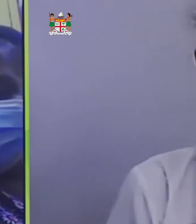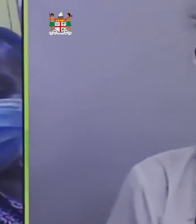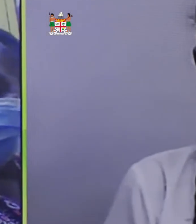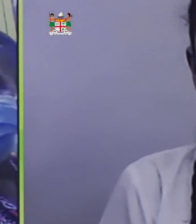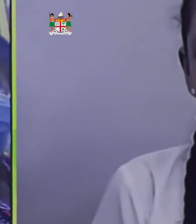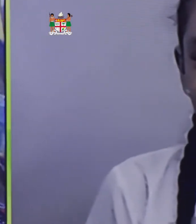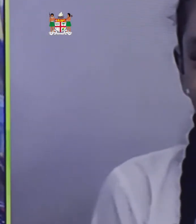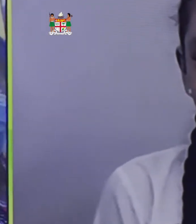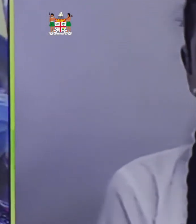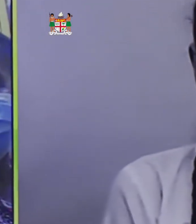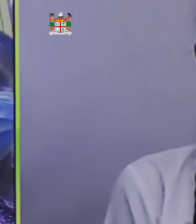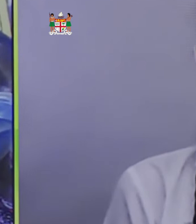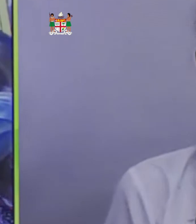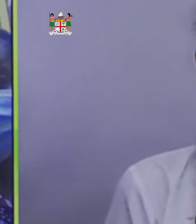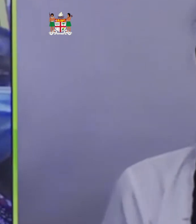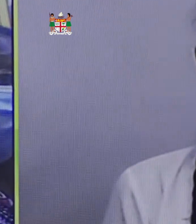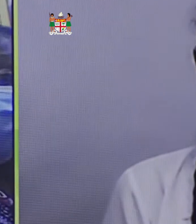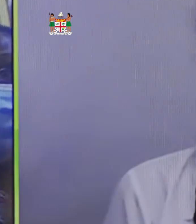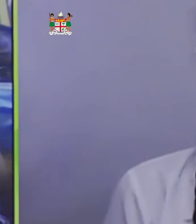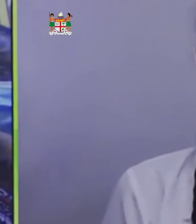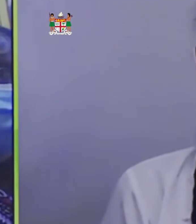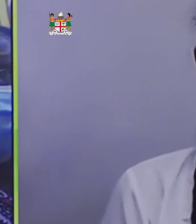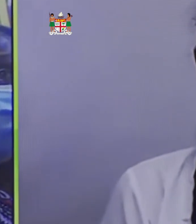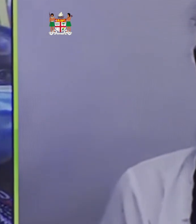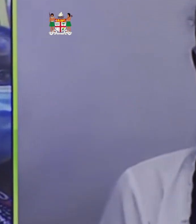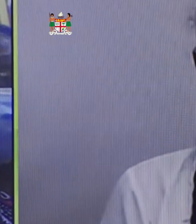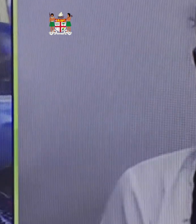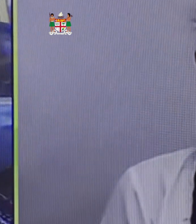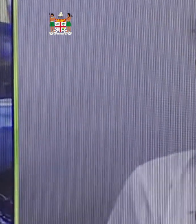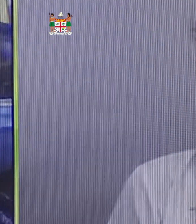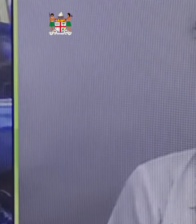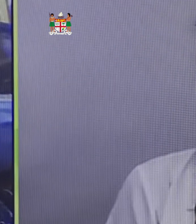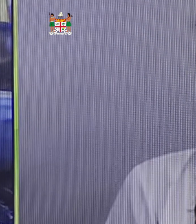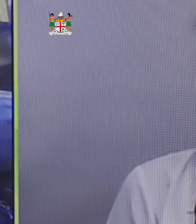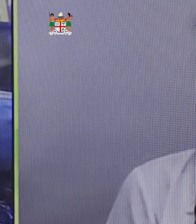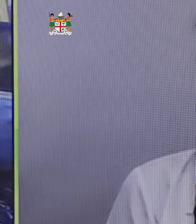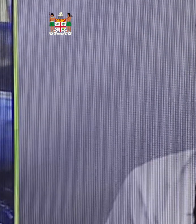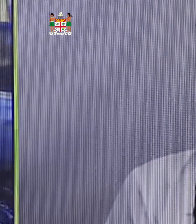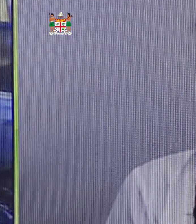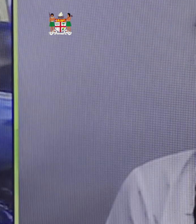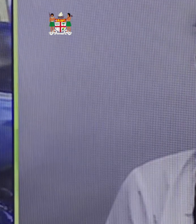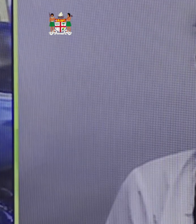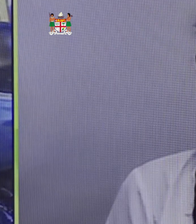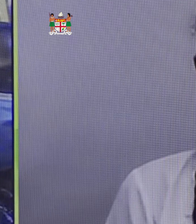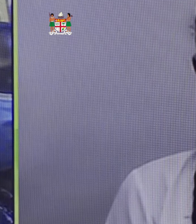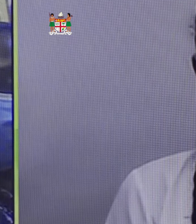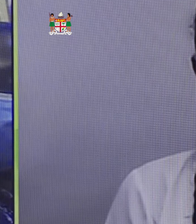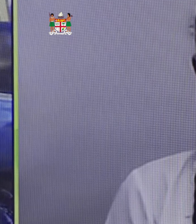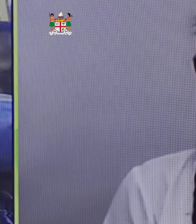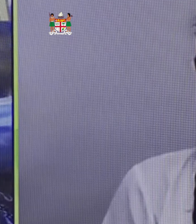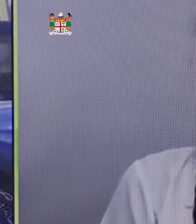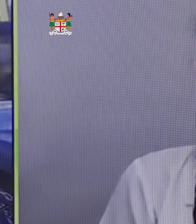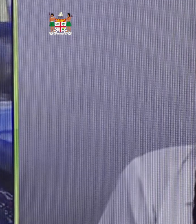Namaste from Pandit Vishnu Deo, everyone. Warm greetings to the Minister, Permanent Secretary and the New Zealand High